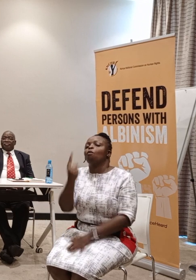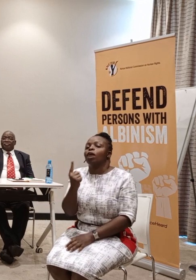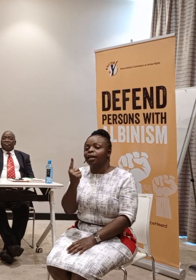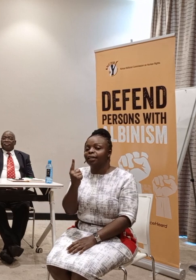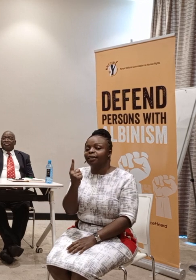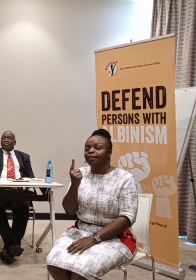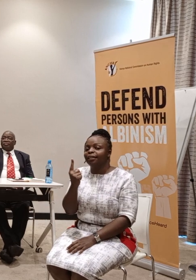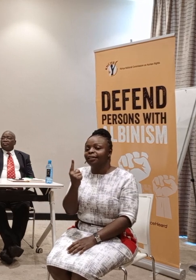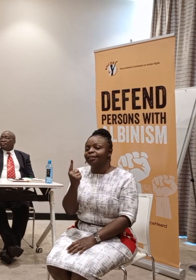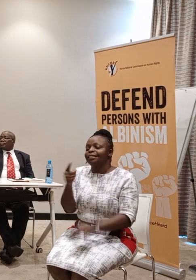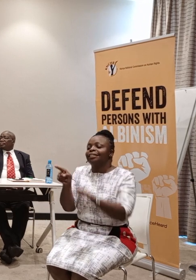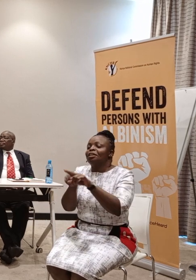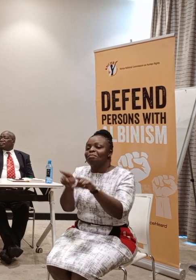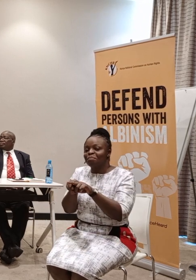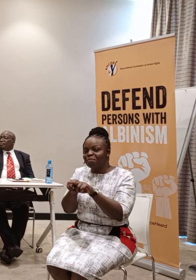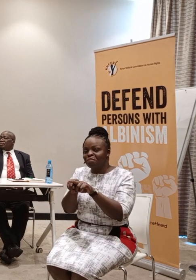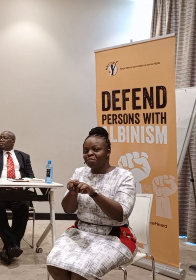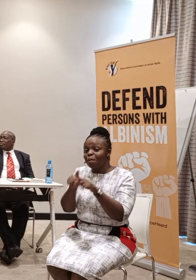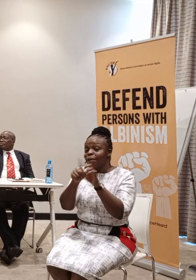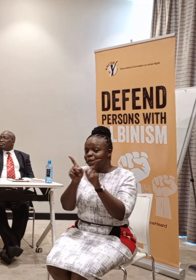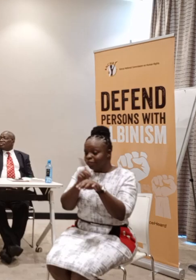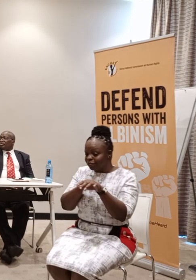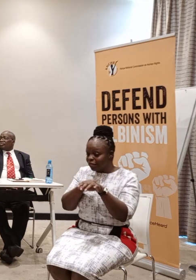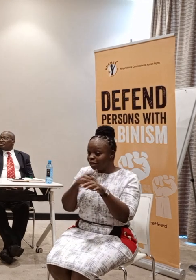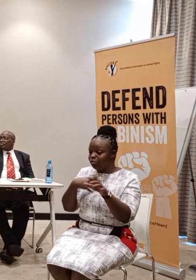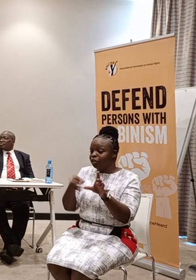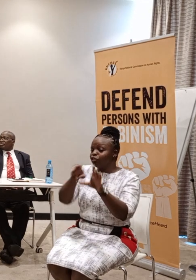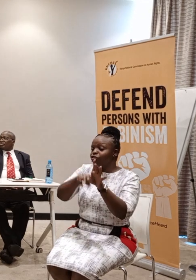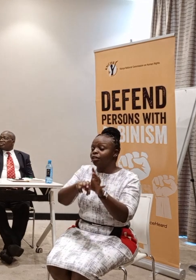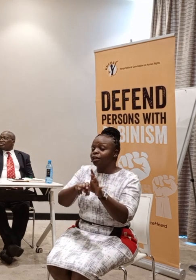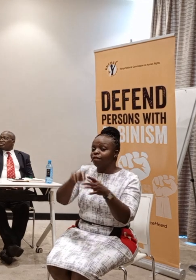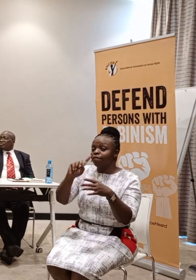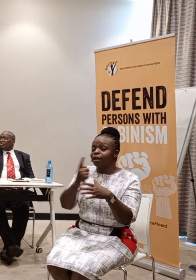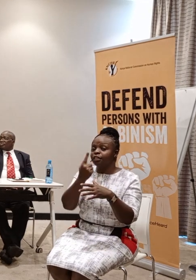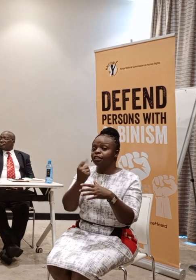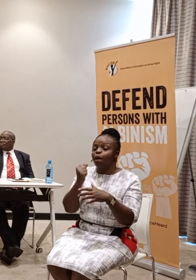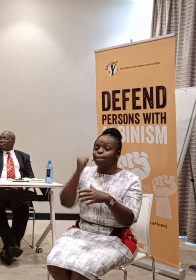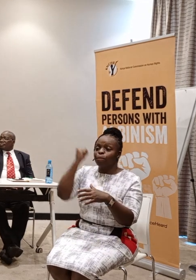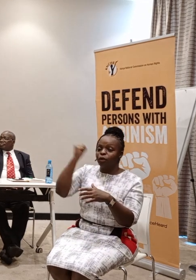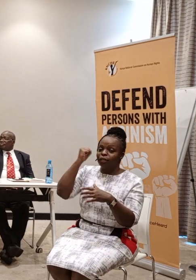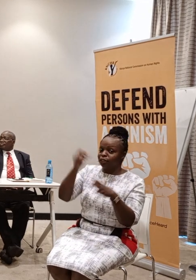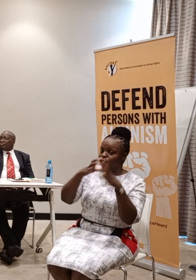all. But also when I joined now my first political party,